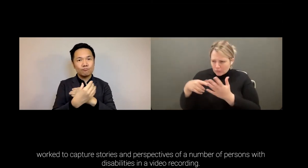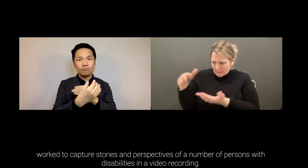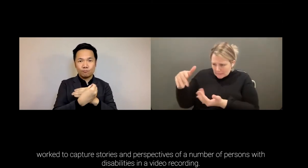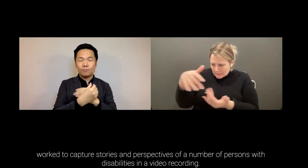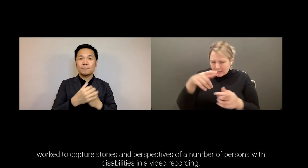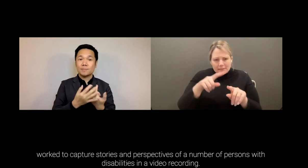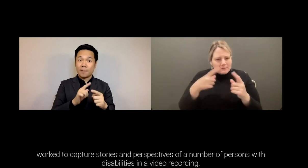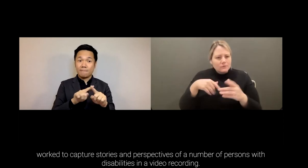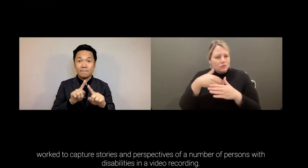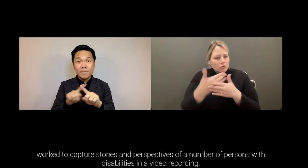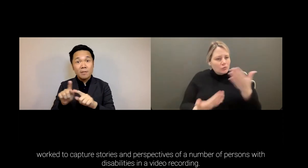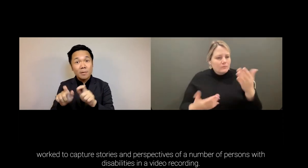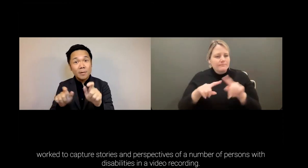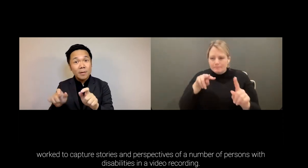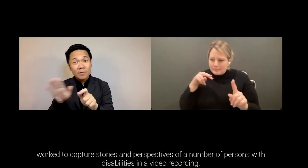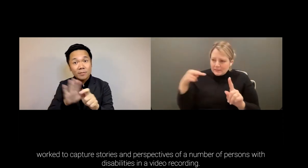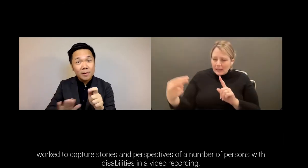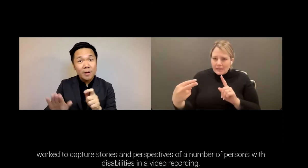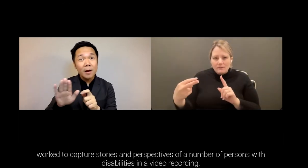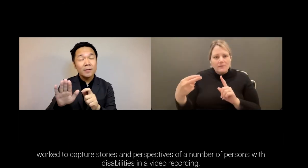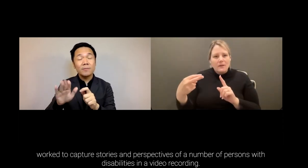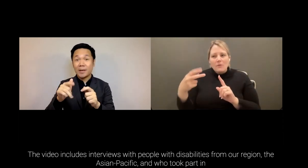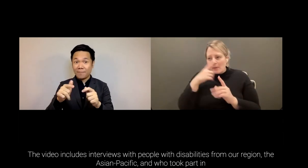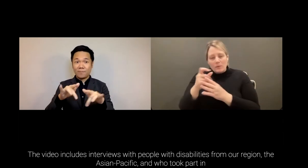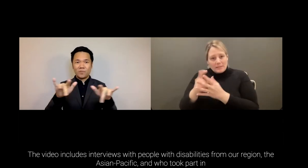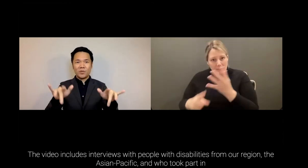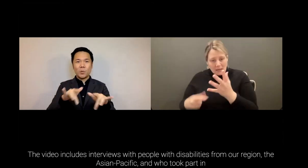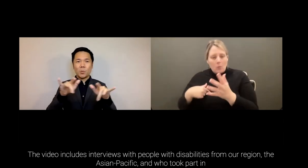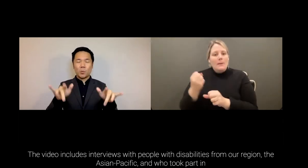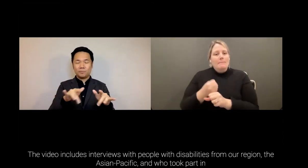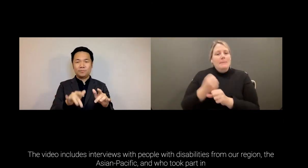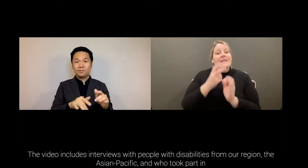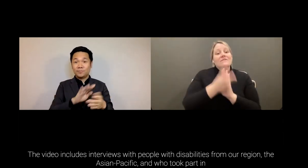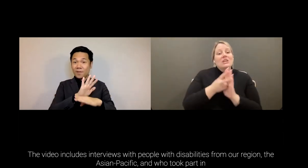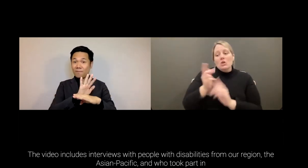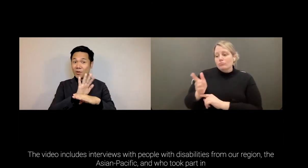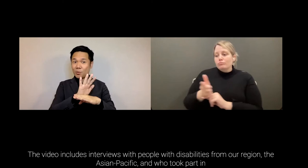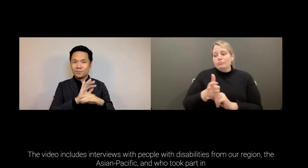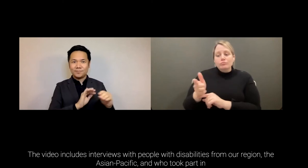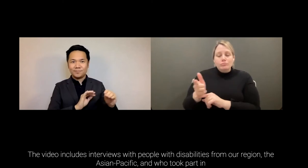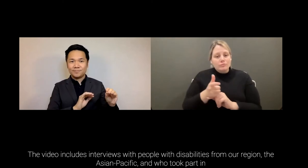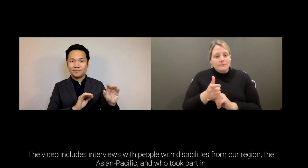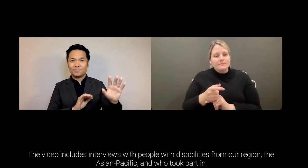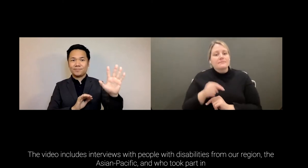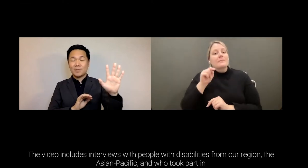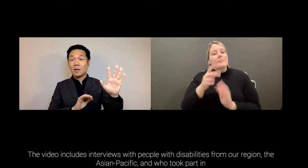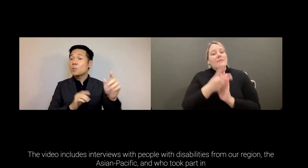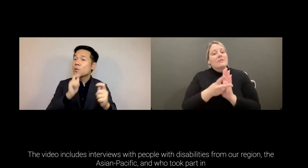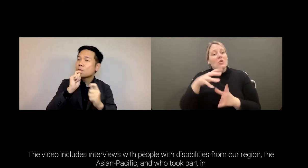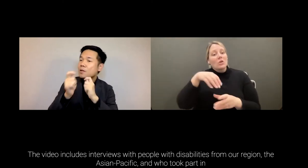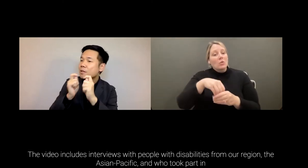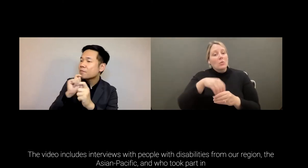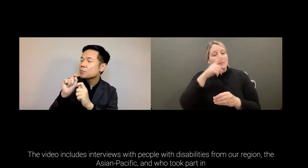of persons with disabilities in the video recording. Our video includes interviews with people with disabilities from our